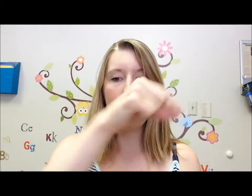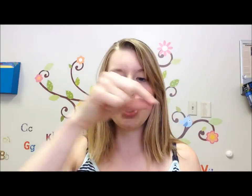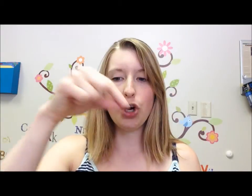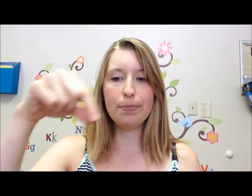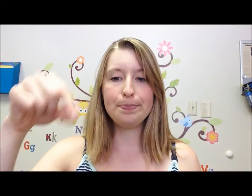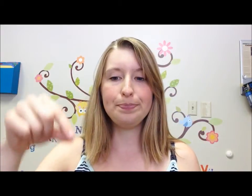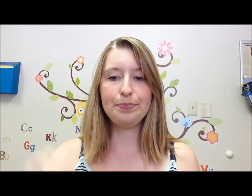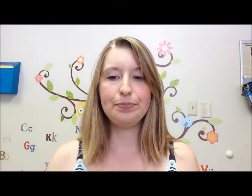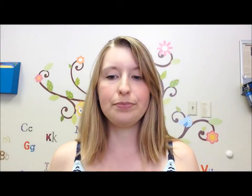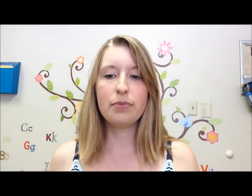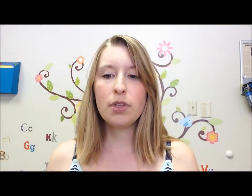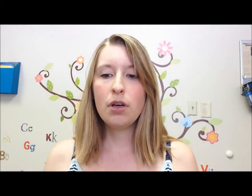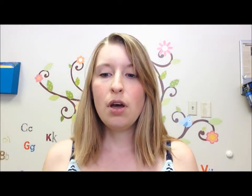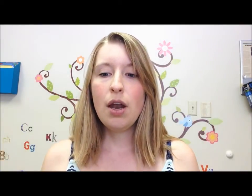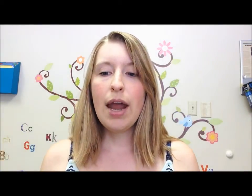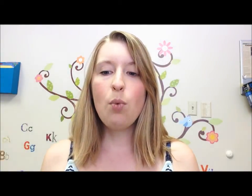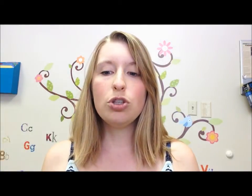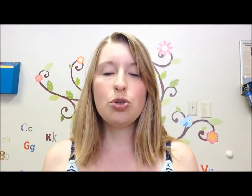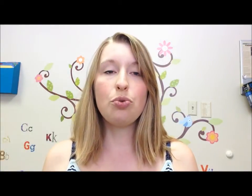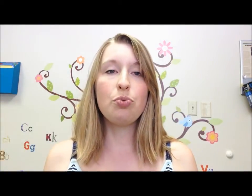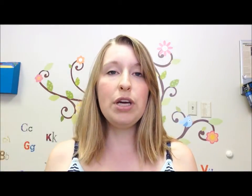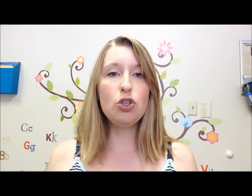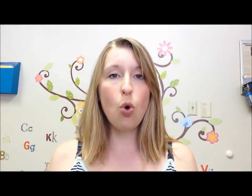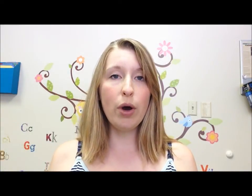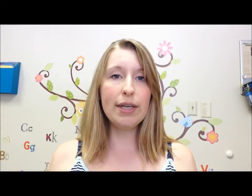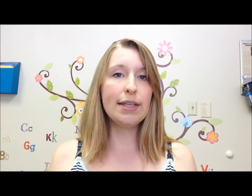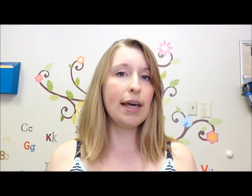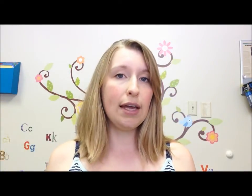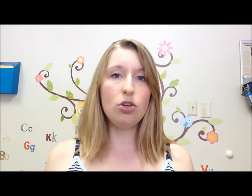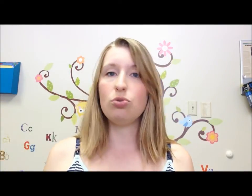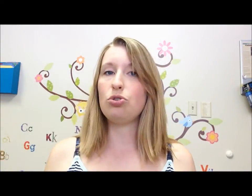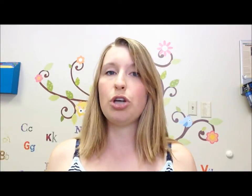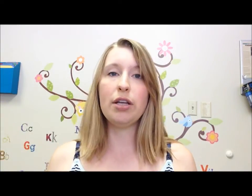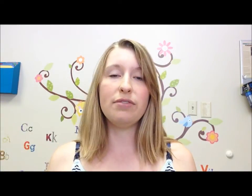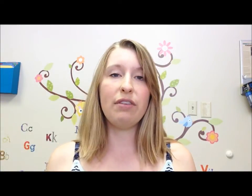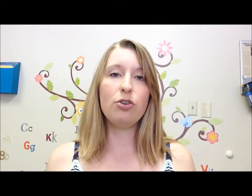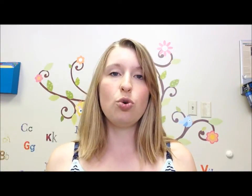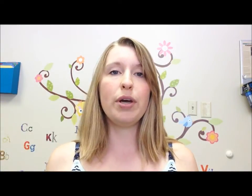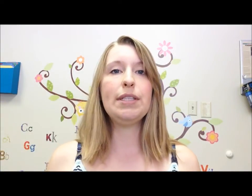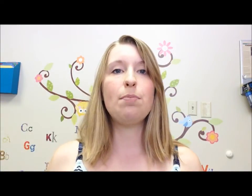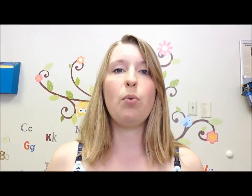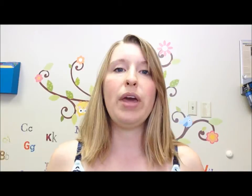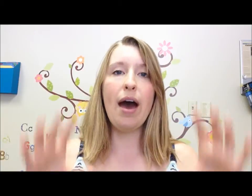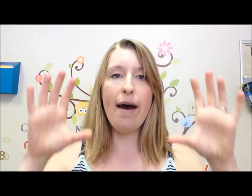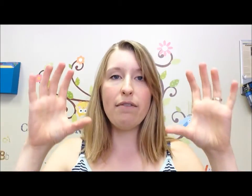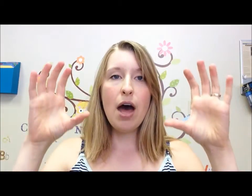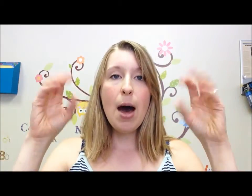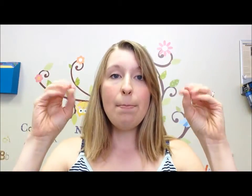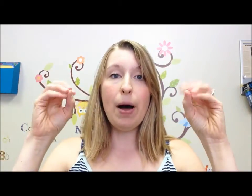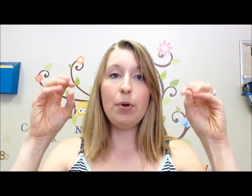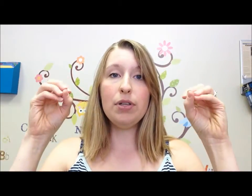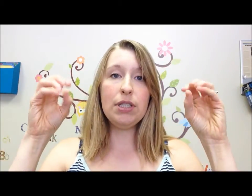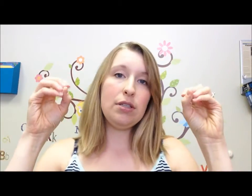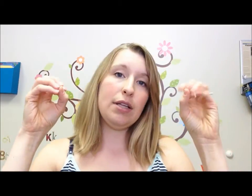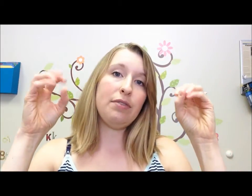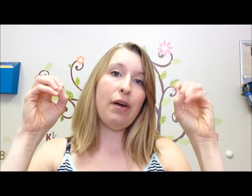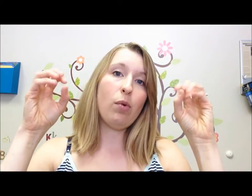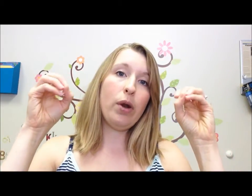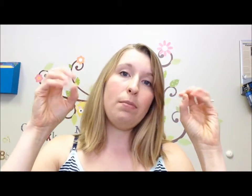marker. Now we'll do 3 toys. Again, use your child's favorite toys, but we have bubbles. That's a favorite one in my